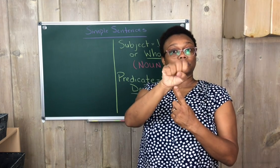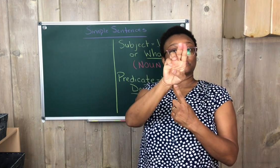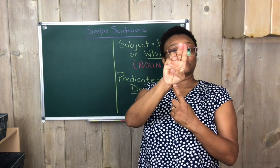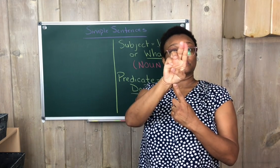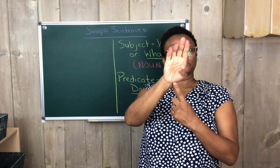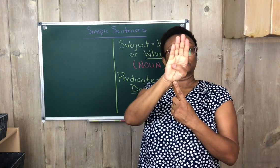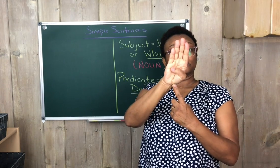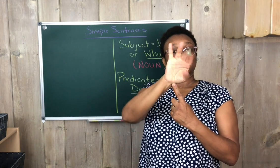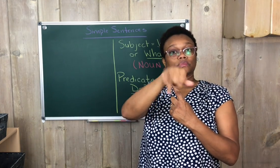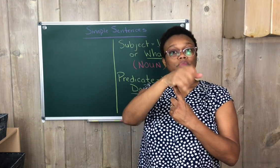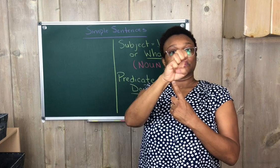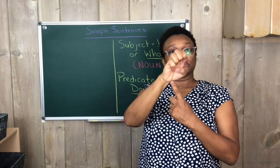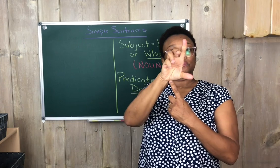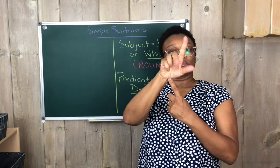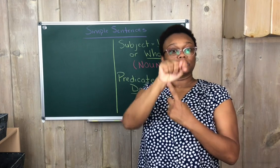First, a subject.